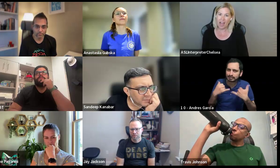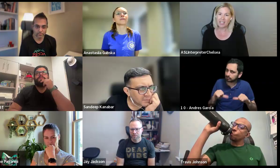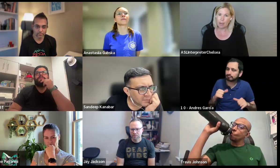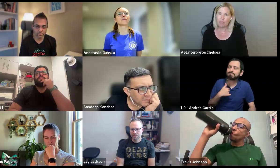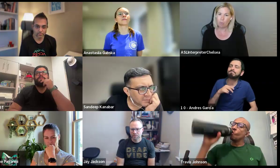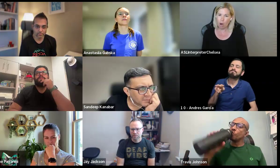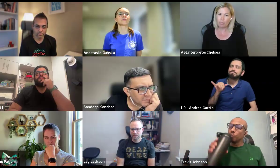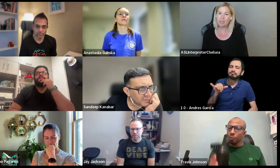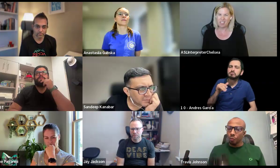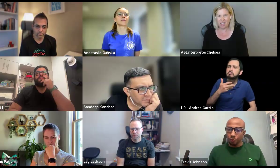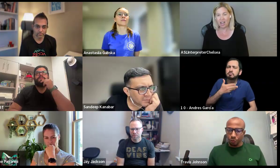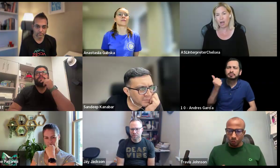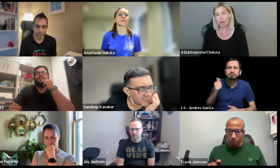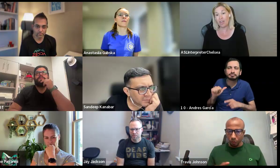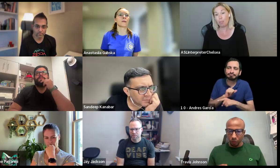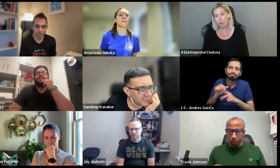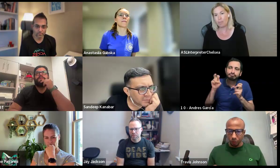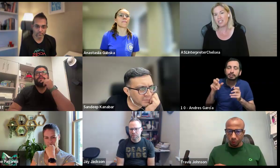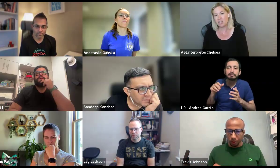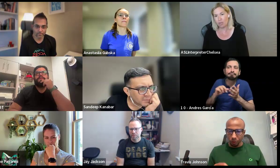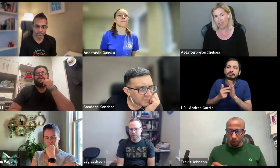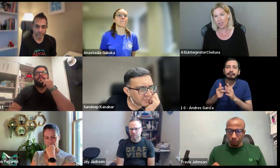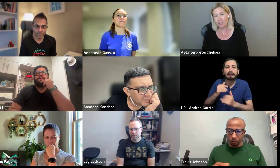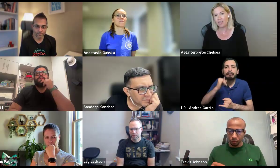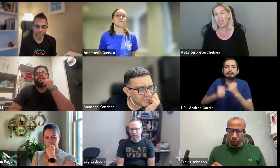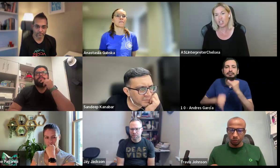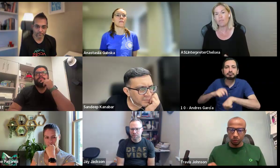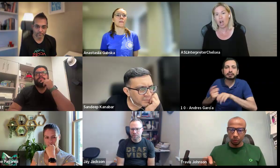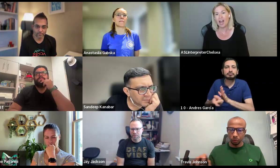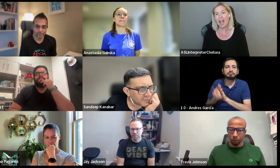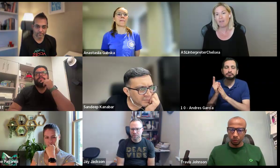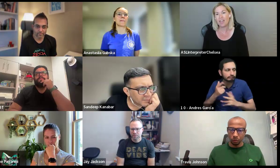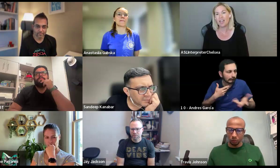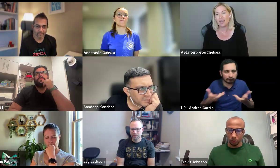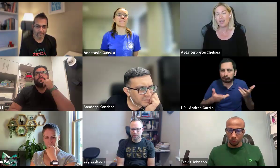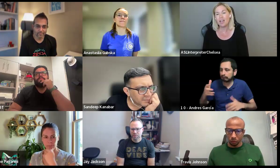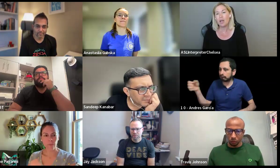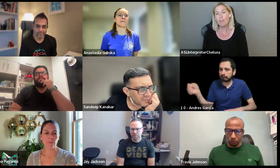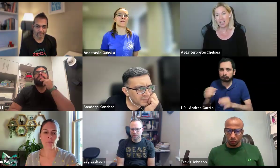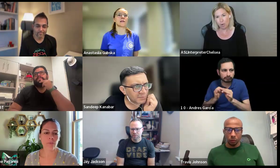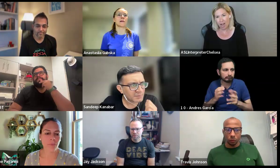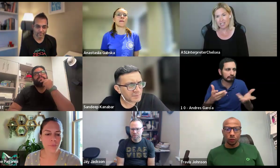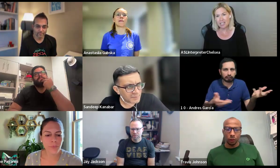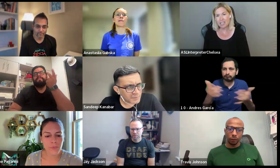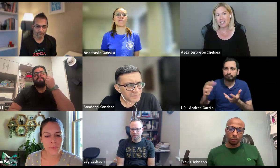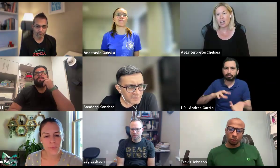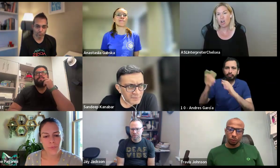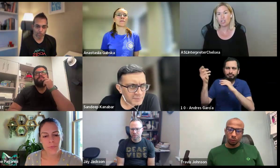that type of problem, and that problem is still there, and the issue of not having best practices, and